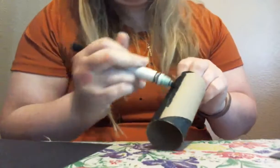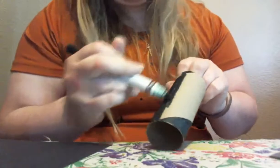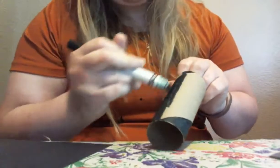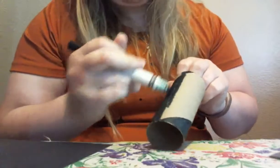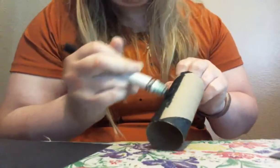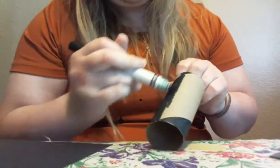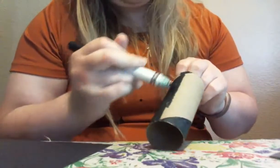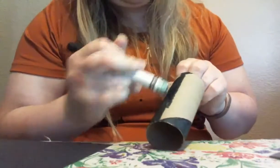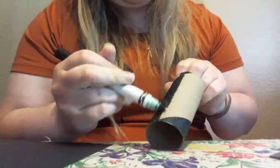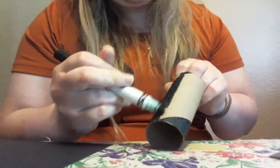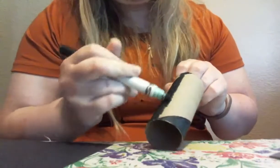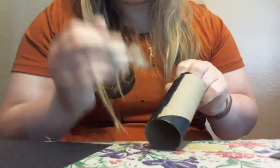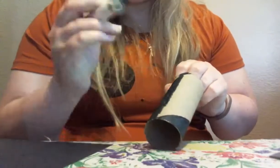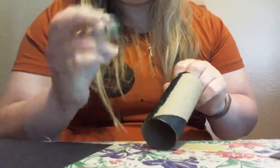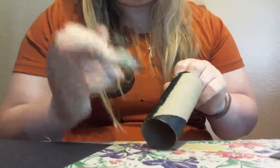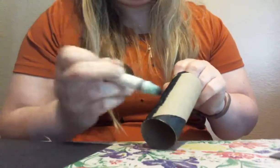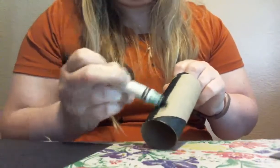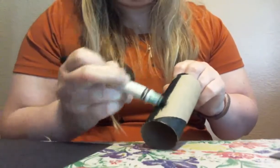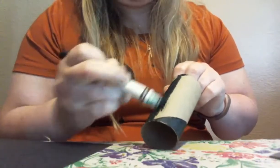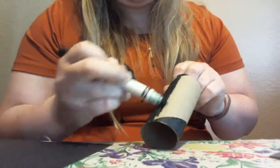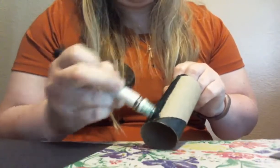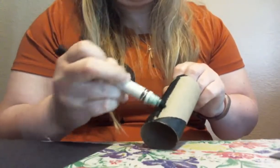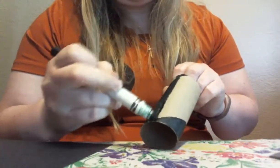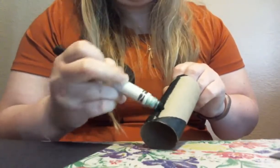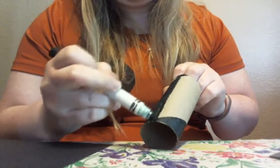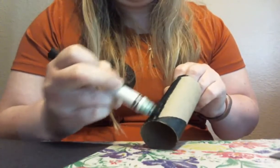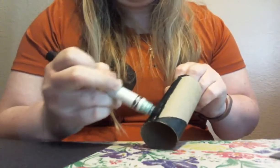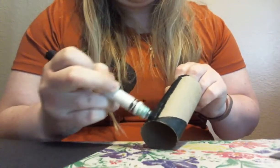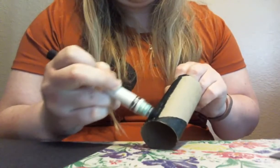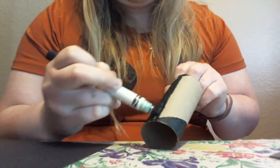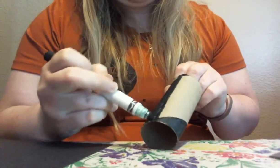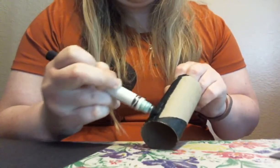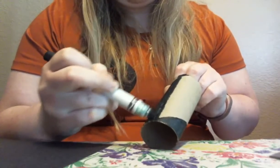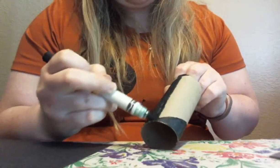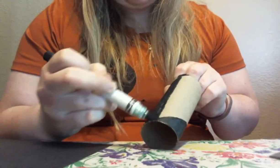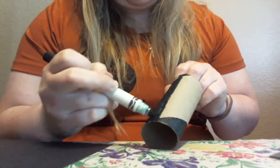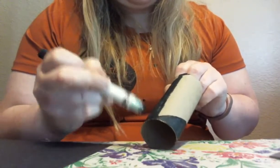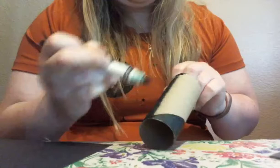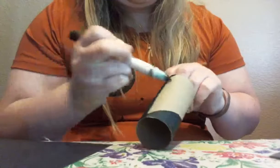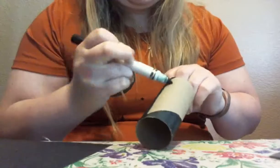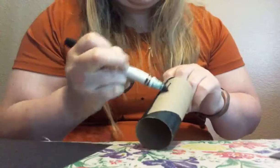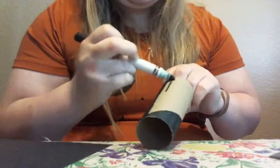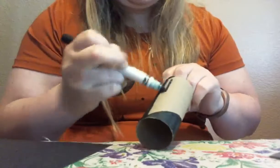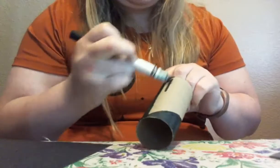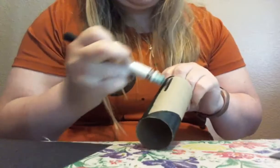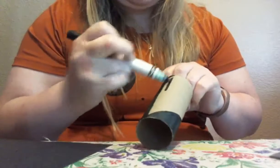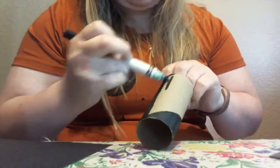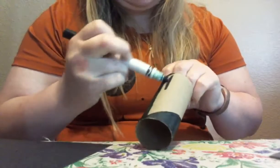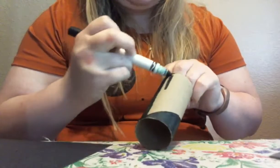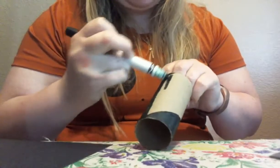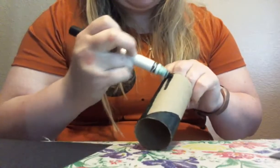So if you don't want to decorate it, you don't have to do this part. But I like to decorate